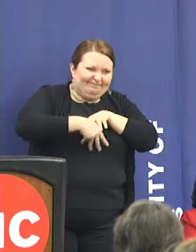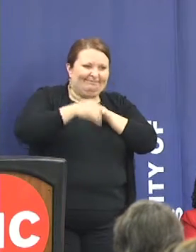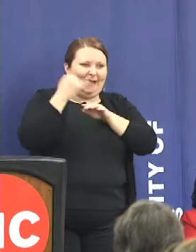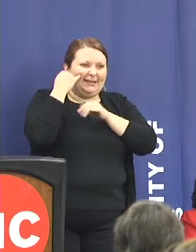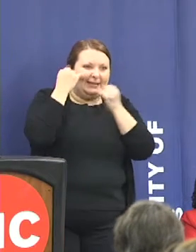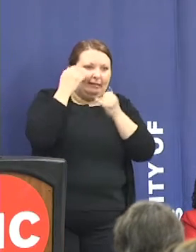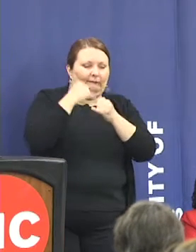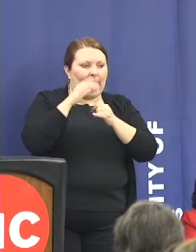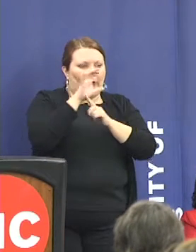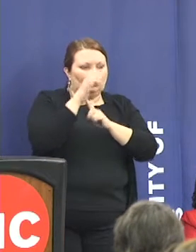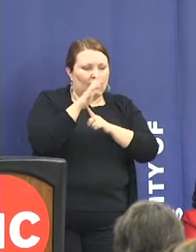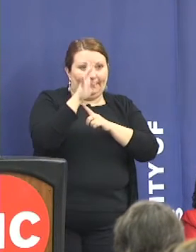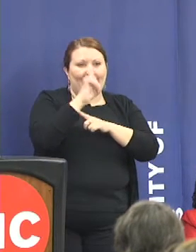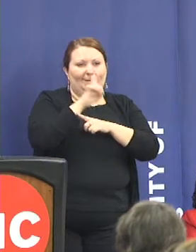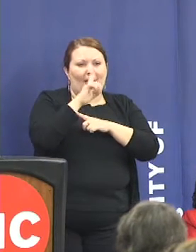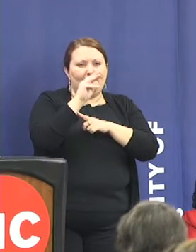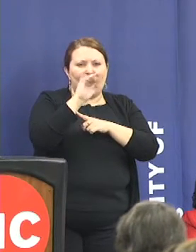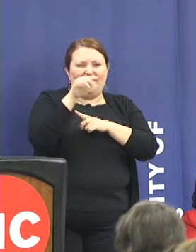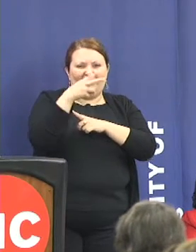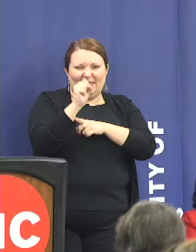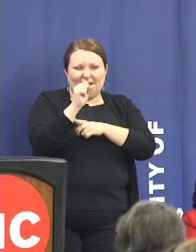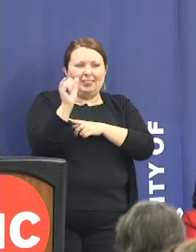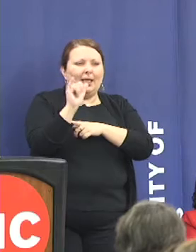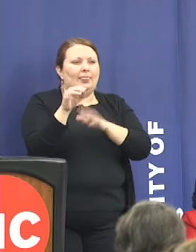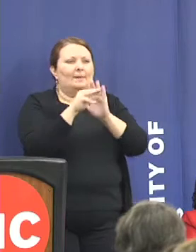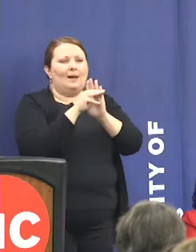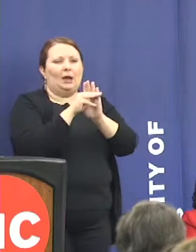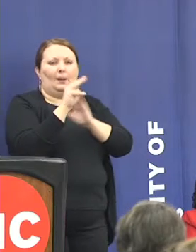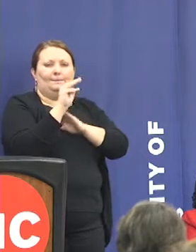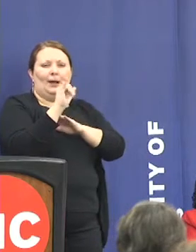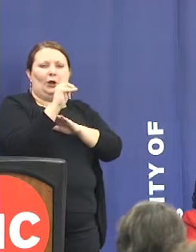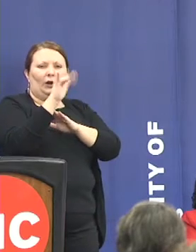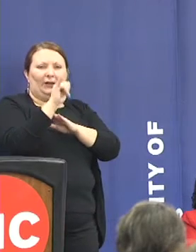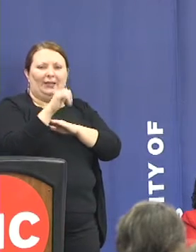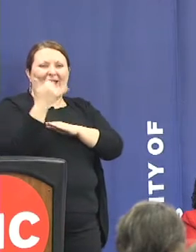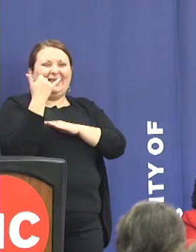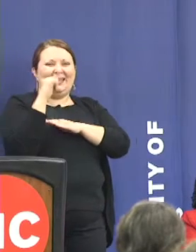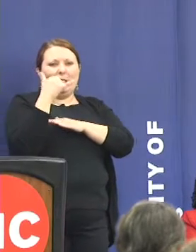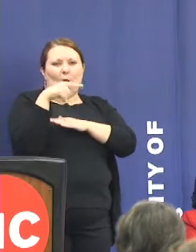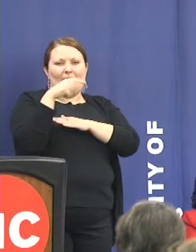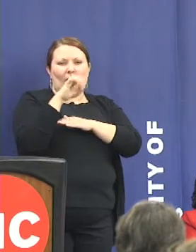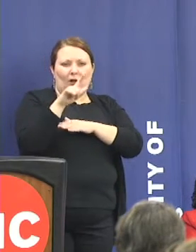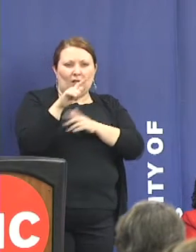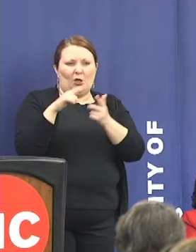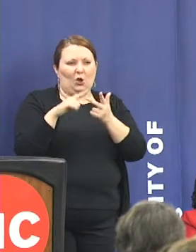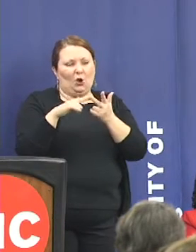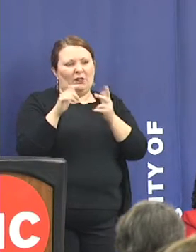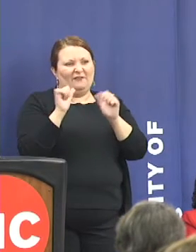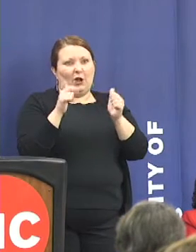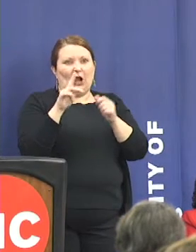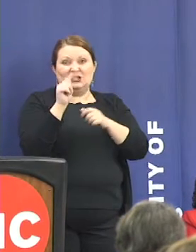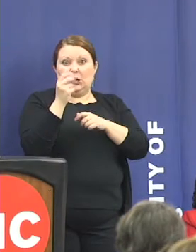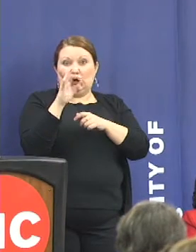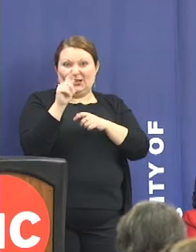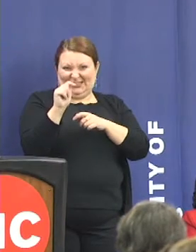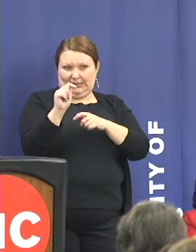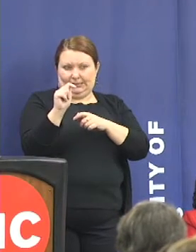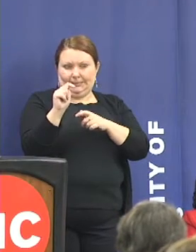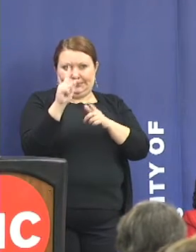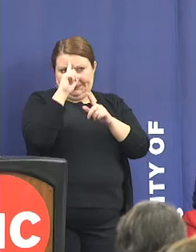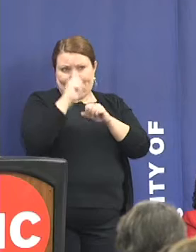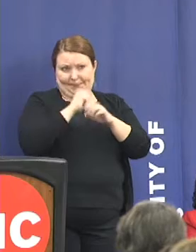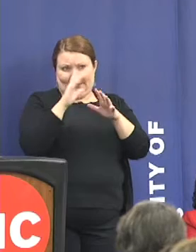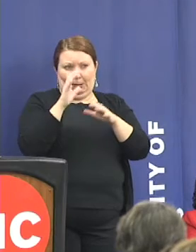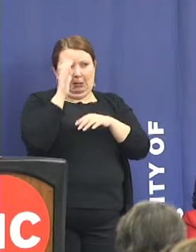cultural myths? So I'm thinking about the model minority, the yellow peril, or the figure of the terrorist are as